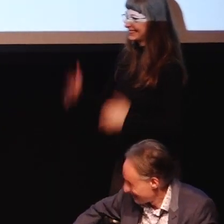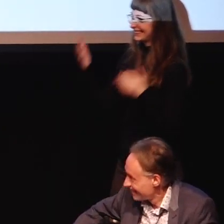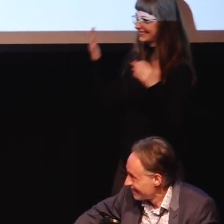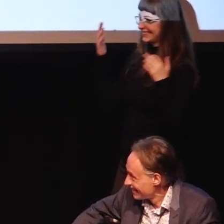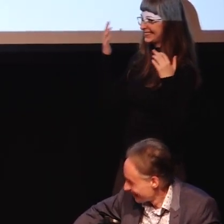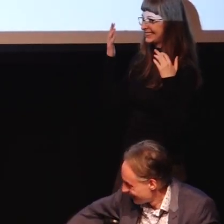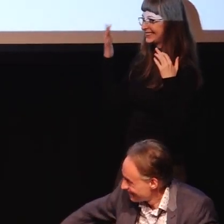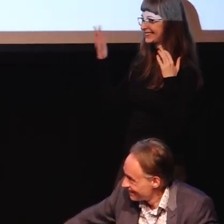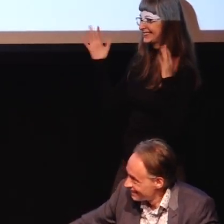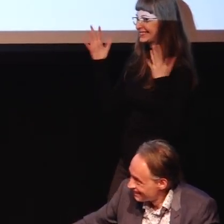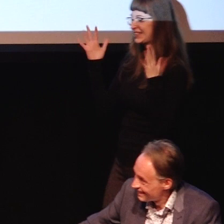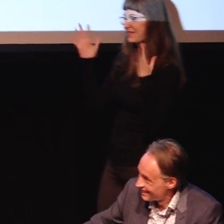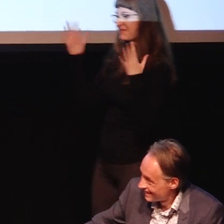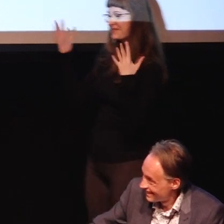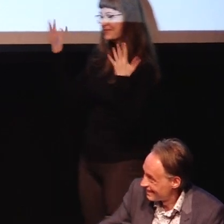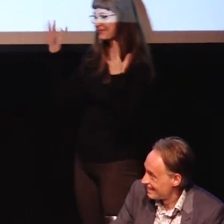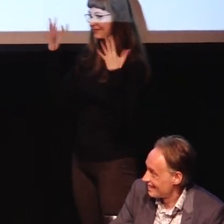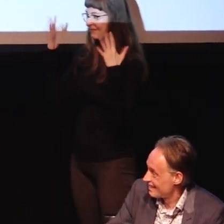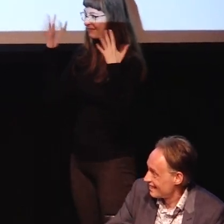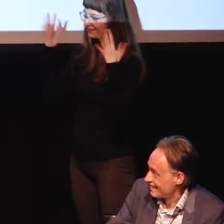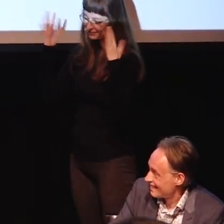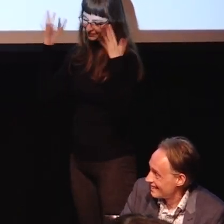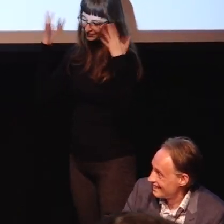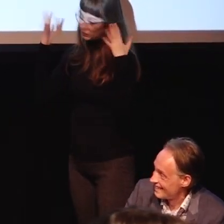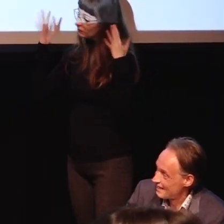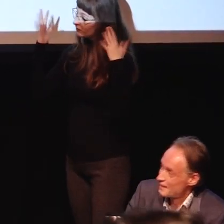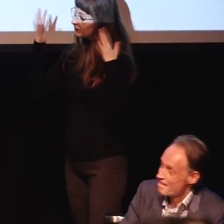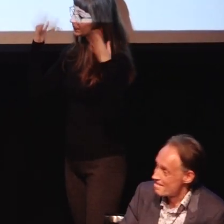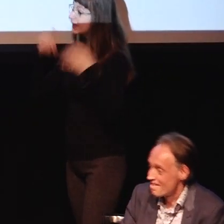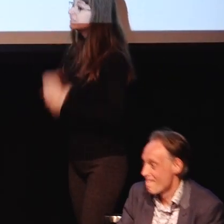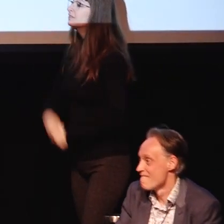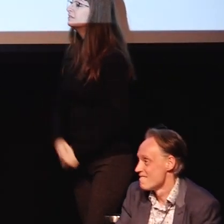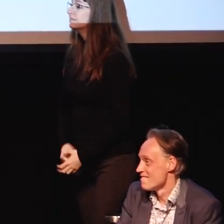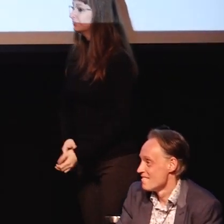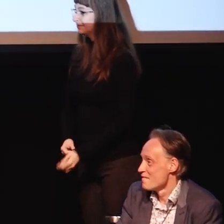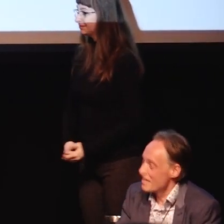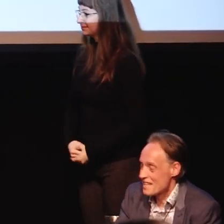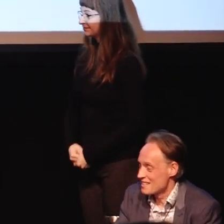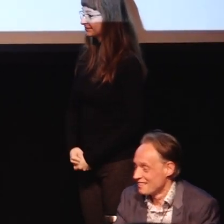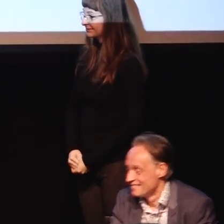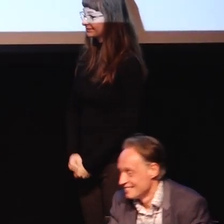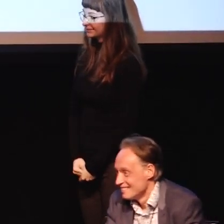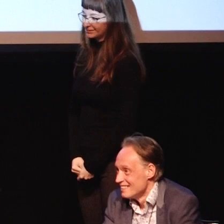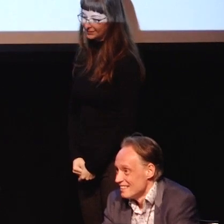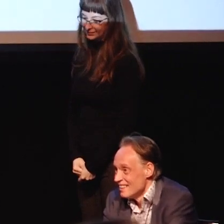Thank you so much. Thank you all. Don't forget to grab a gift bag, too, on your way out. Thank you.